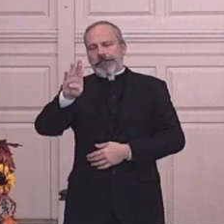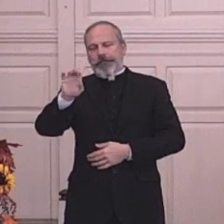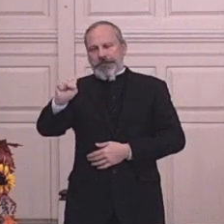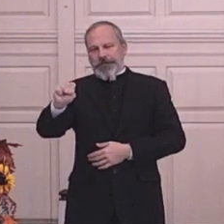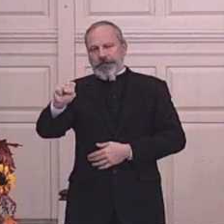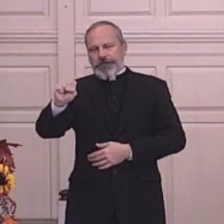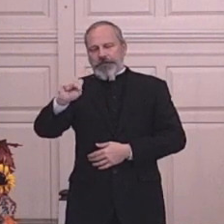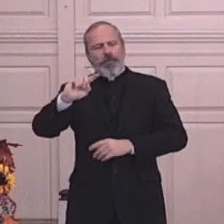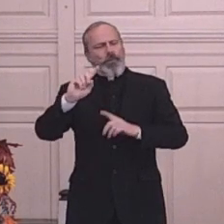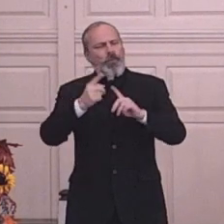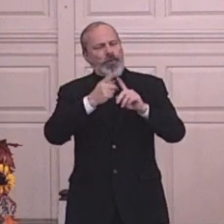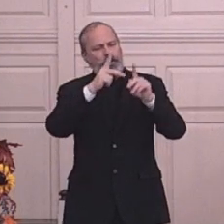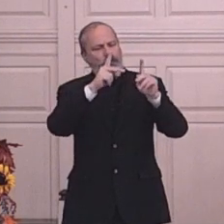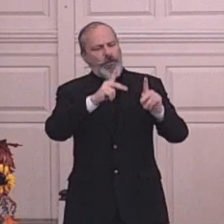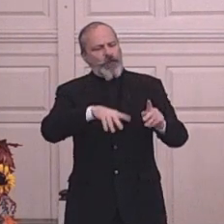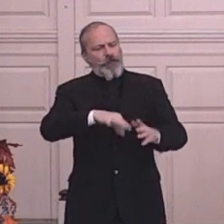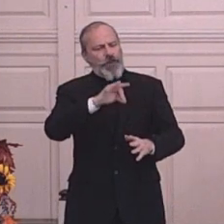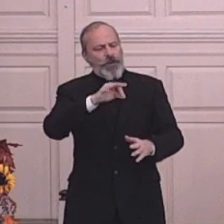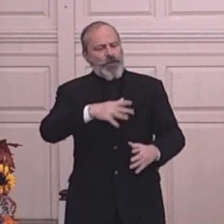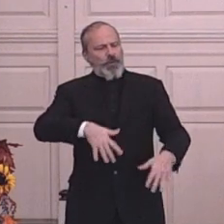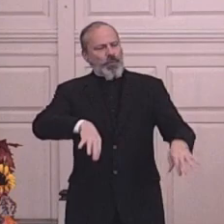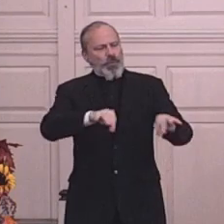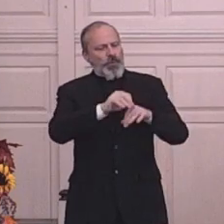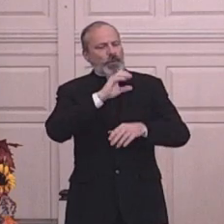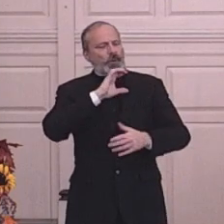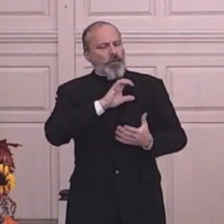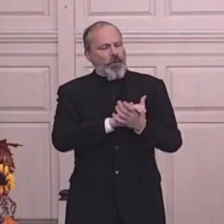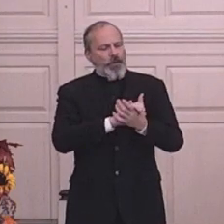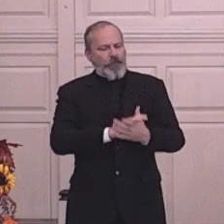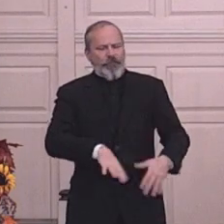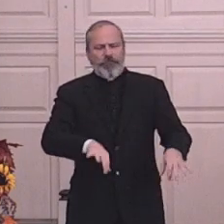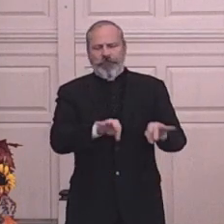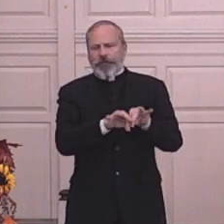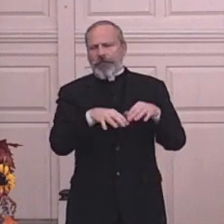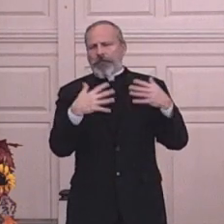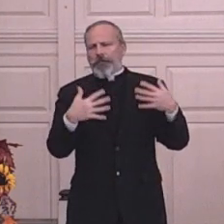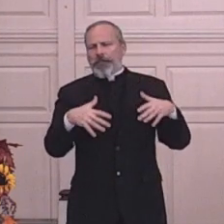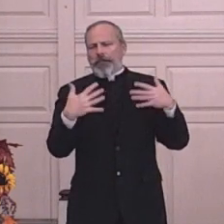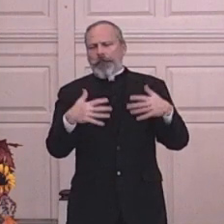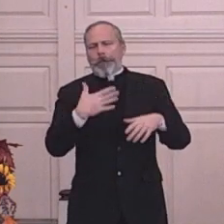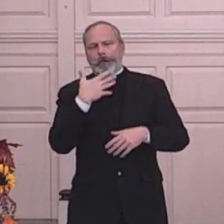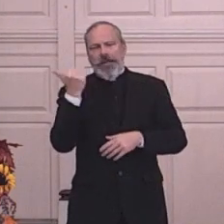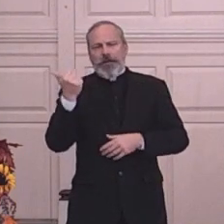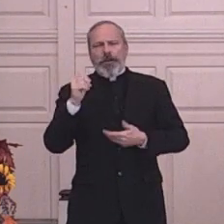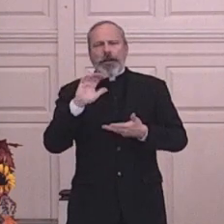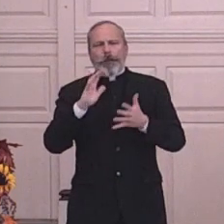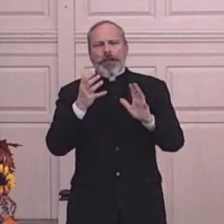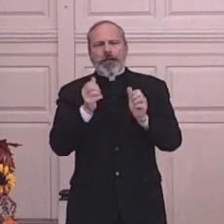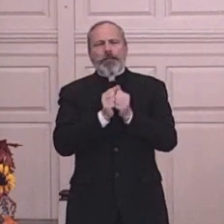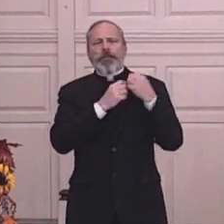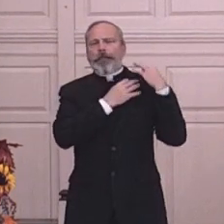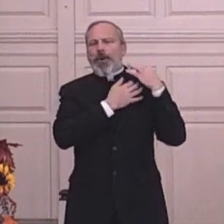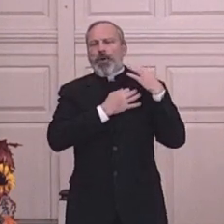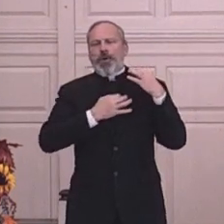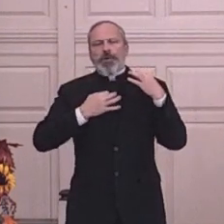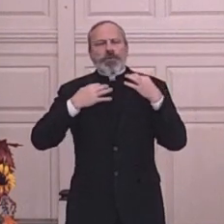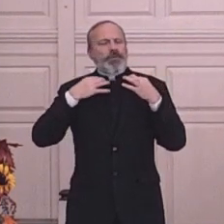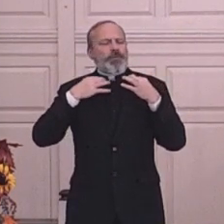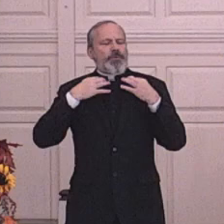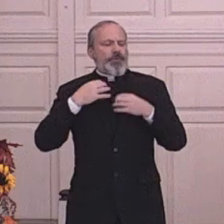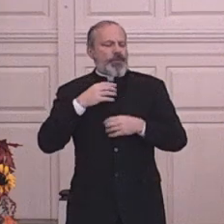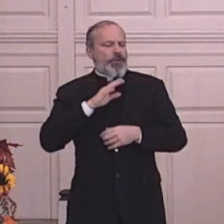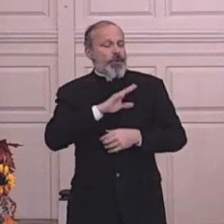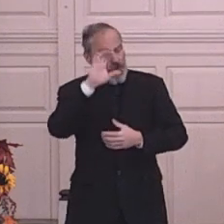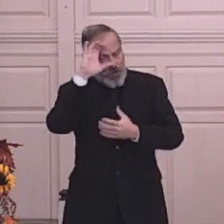When one finds a worthy wife, her value is far beyond pearls.